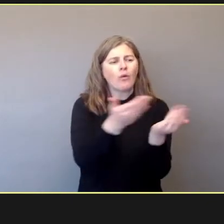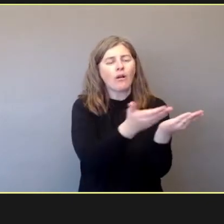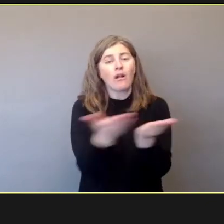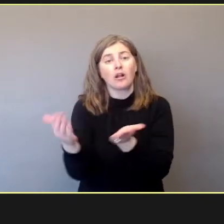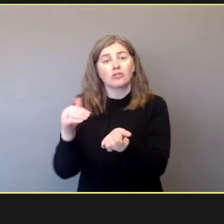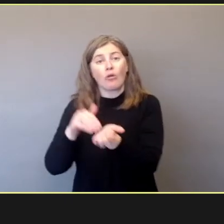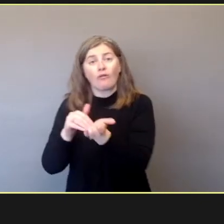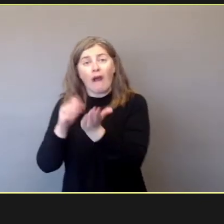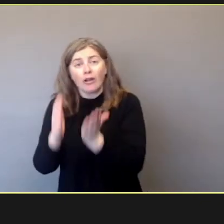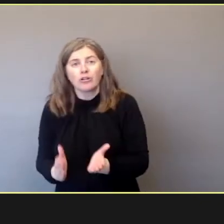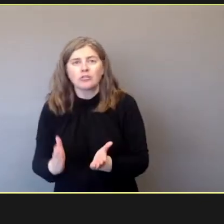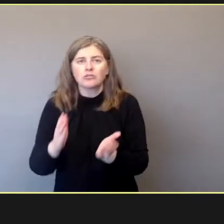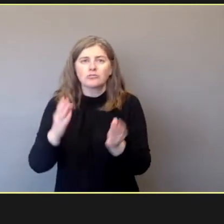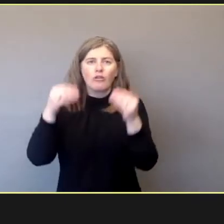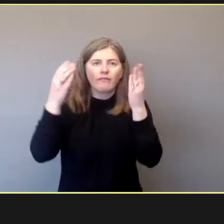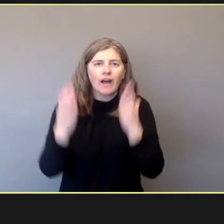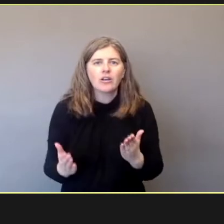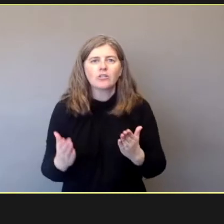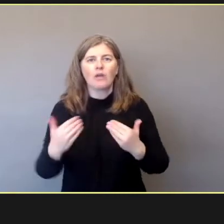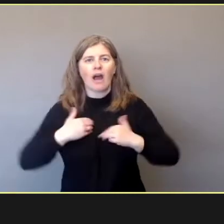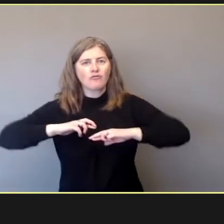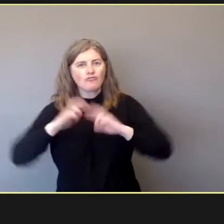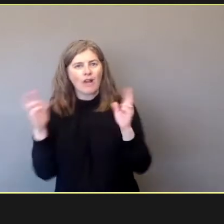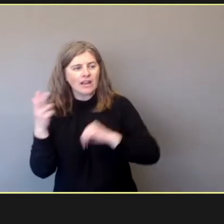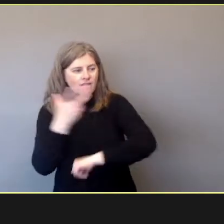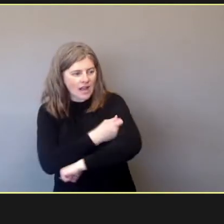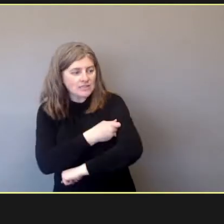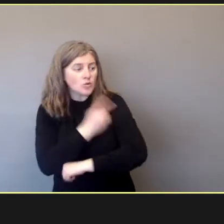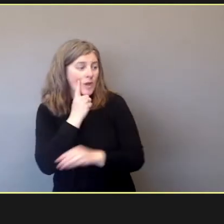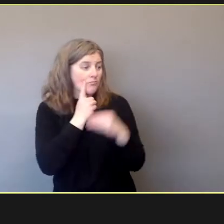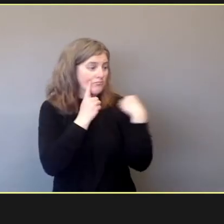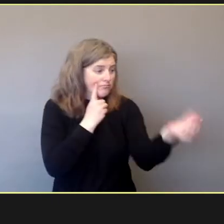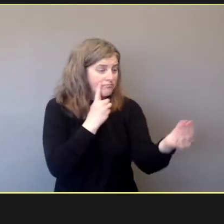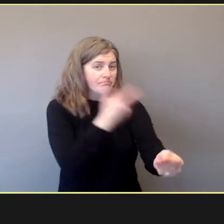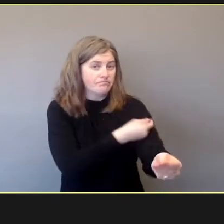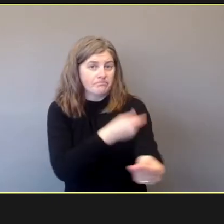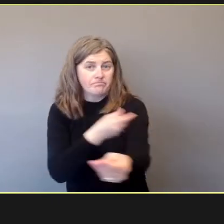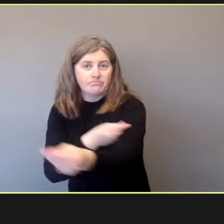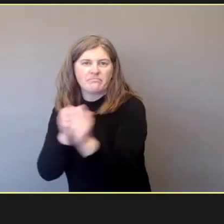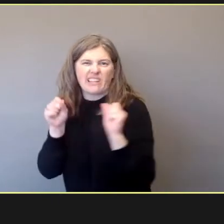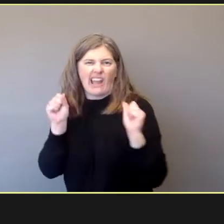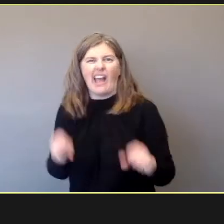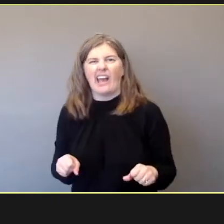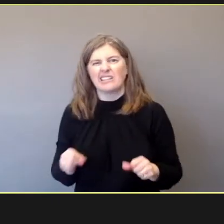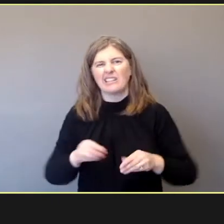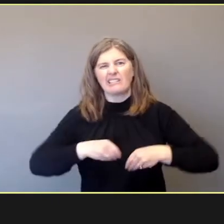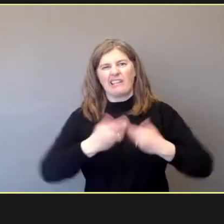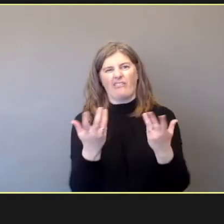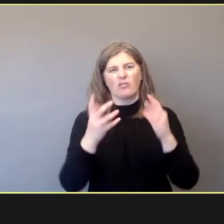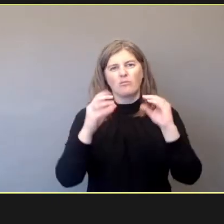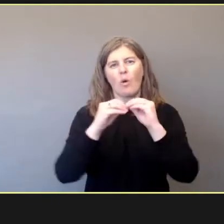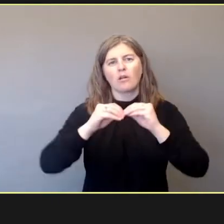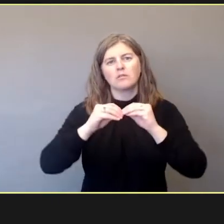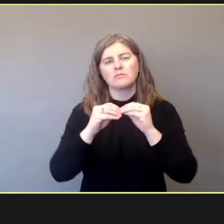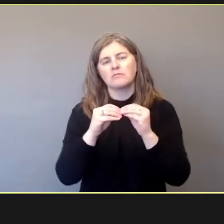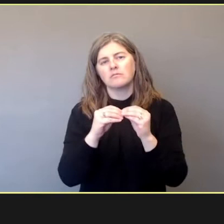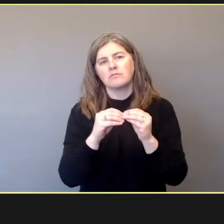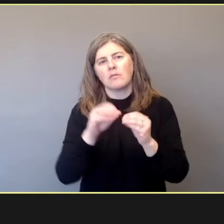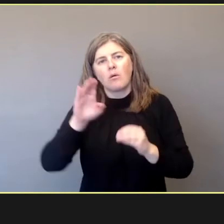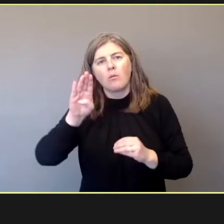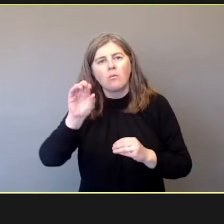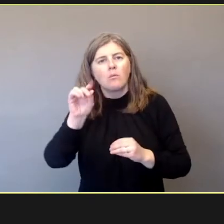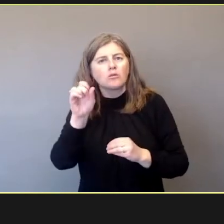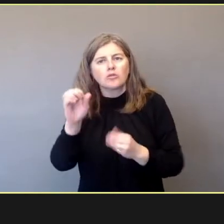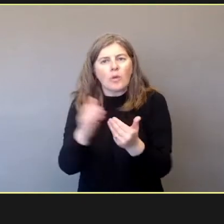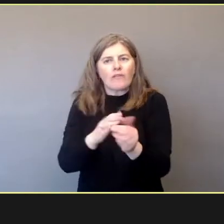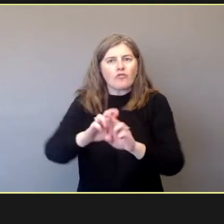providers to have the vaccine supply in their office, to be able to give it to people and to give them that booster when it comes due for